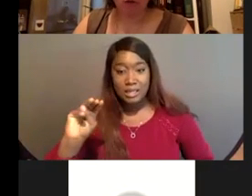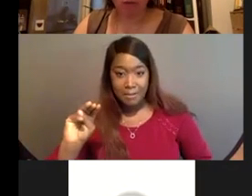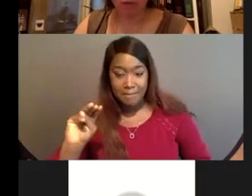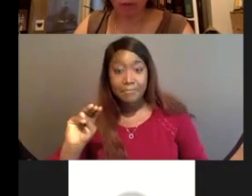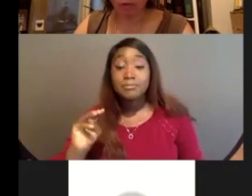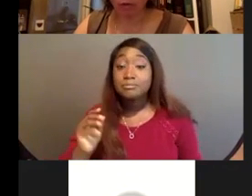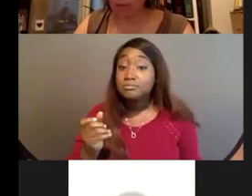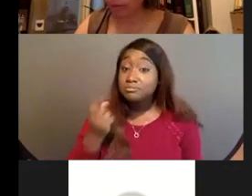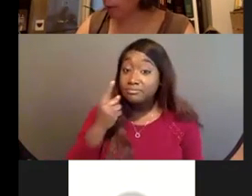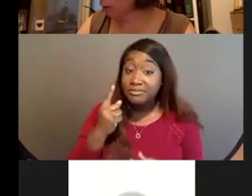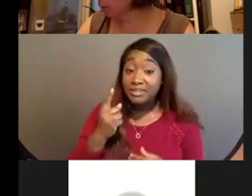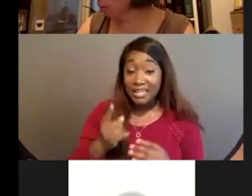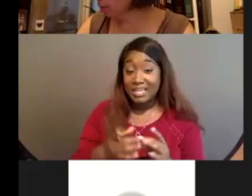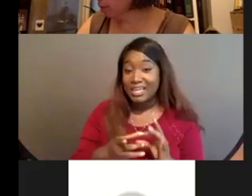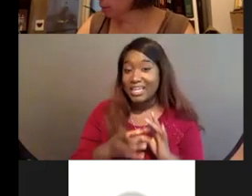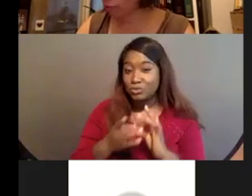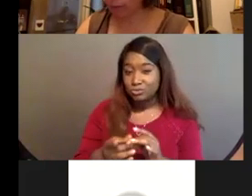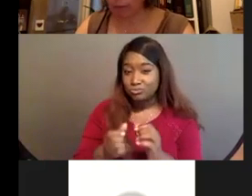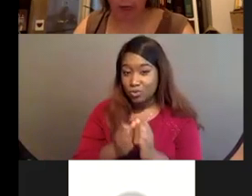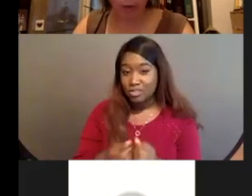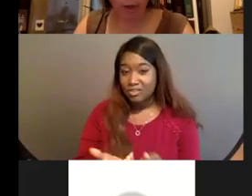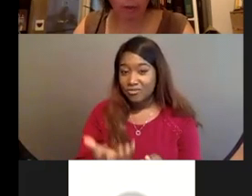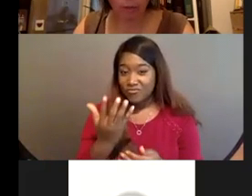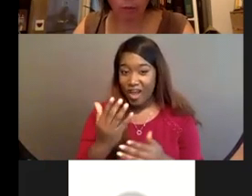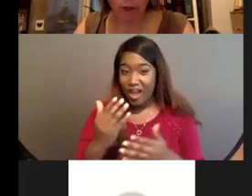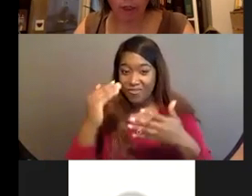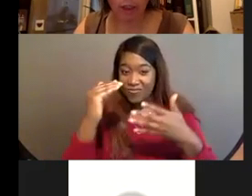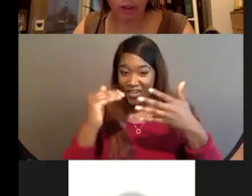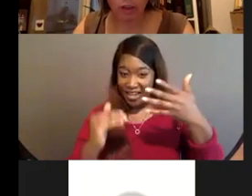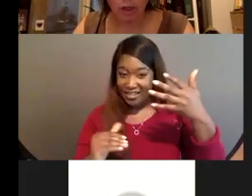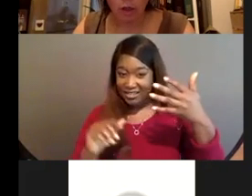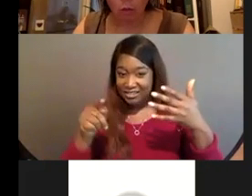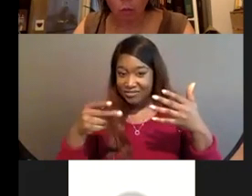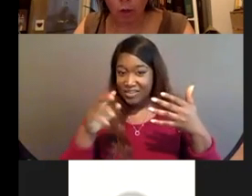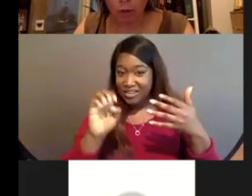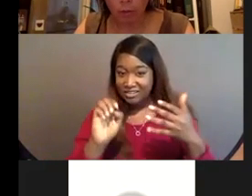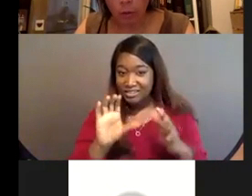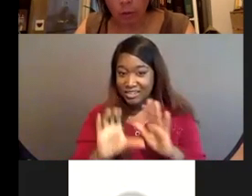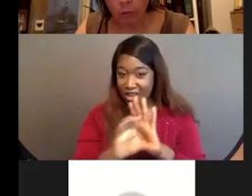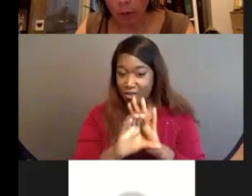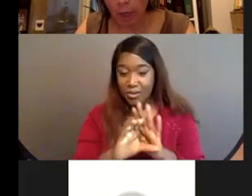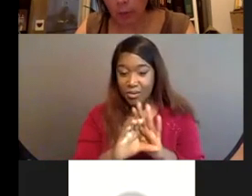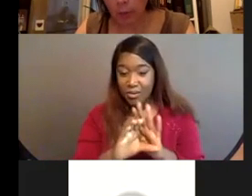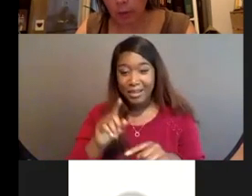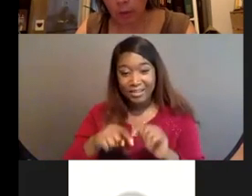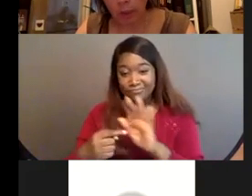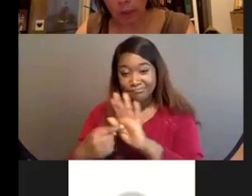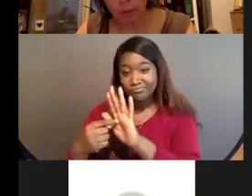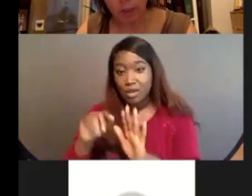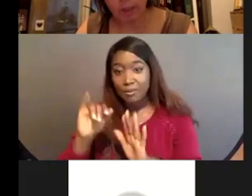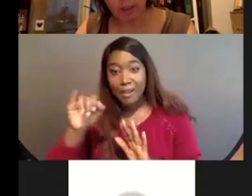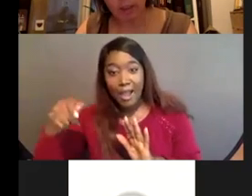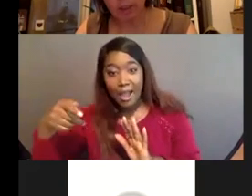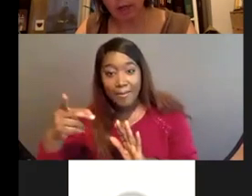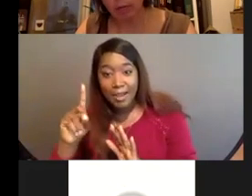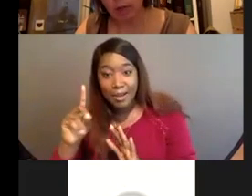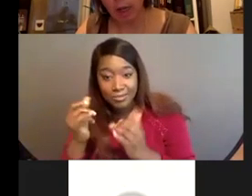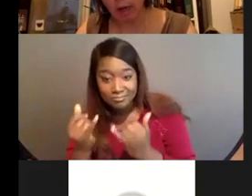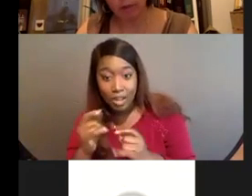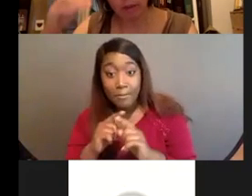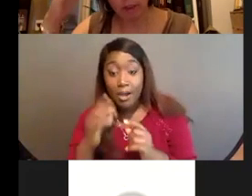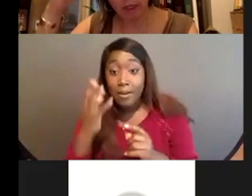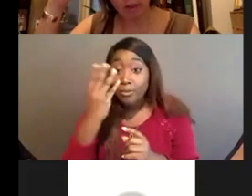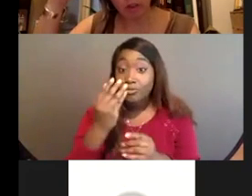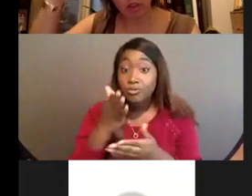5-phase diagram that I brought up, and I couldn't bring my iPad up, right? One of the beautiful aspects of Chinese medicine is that